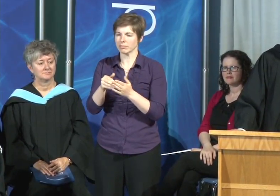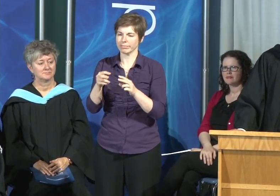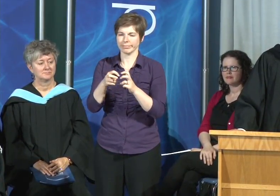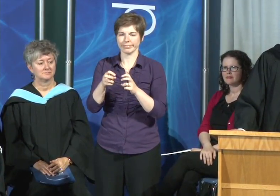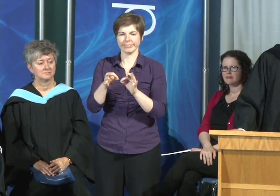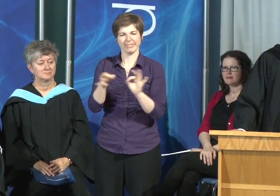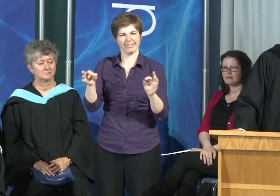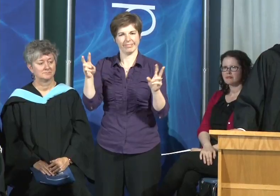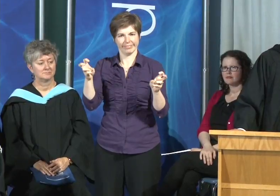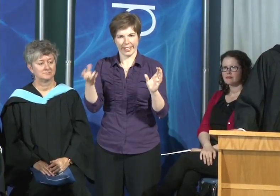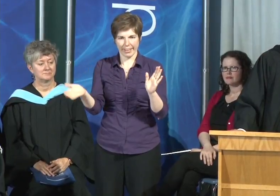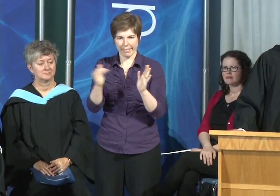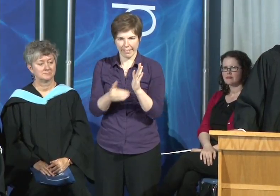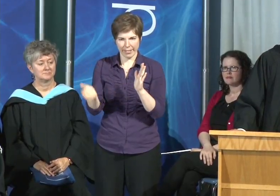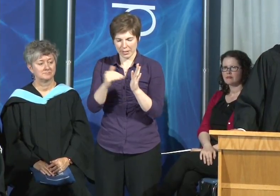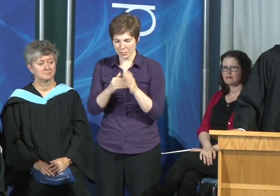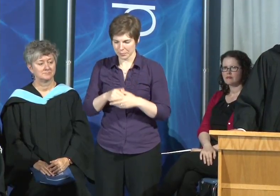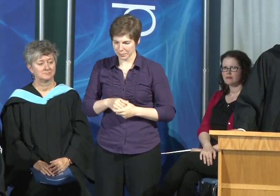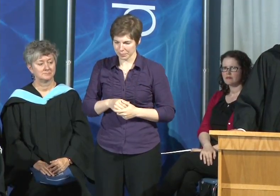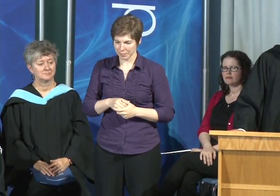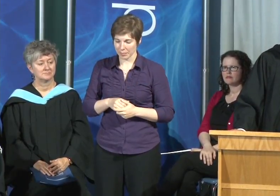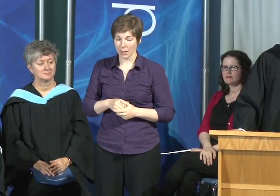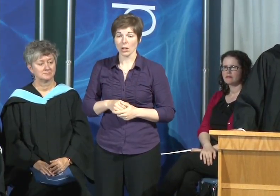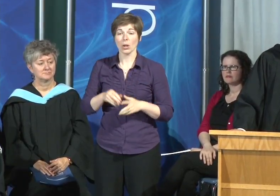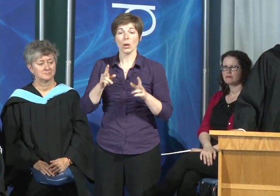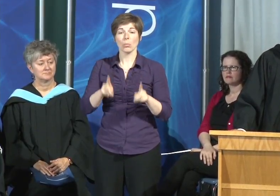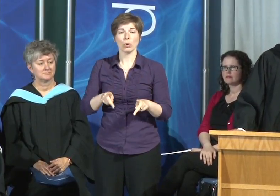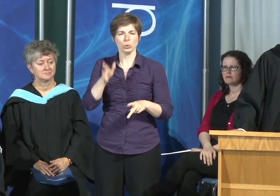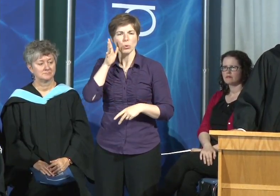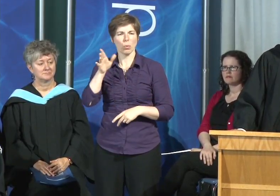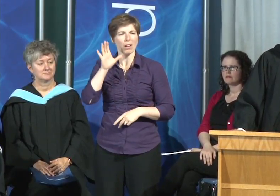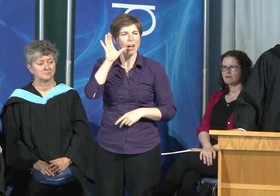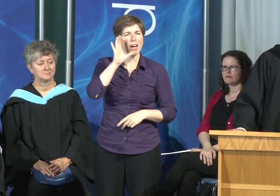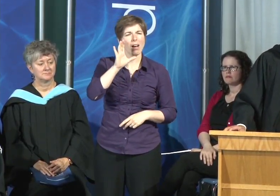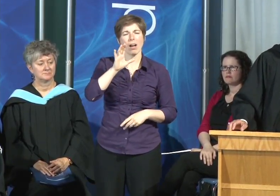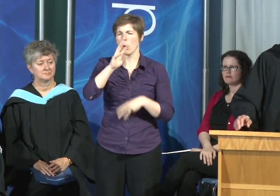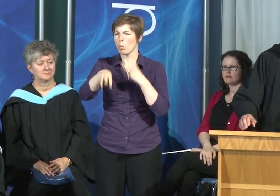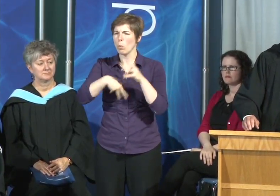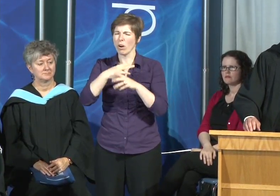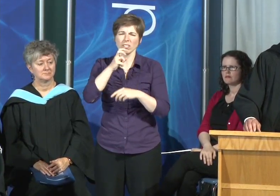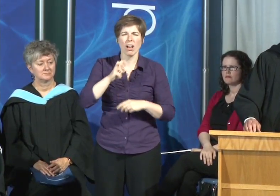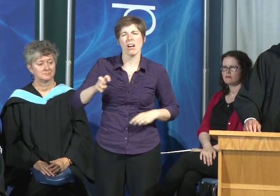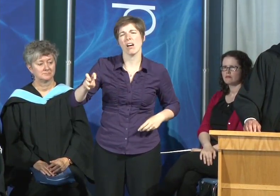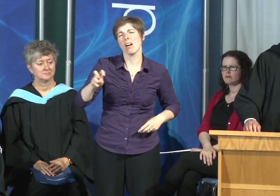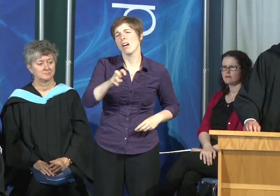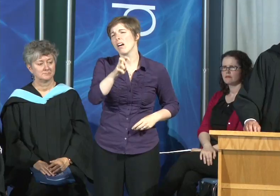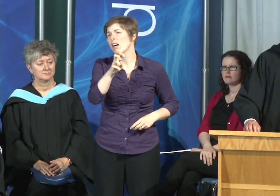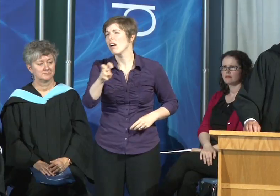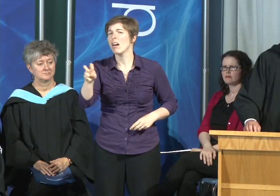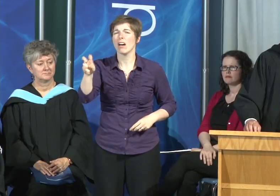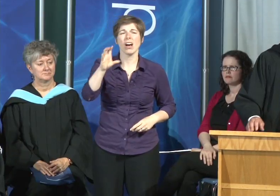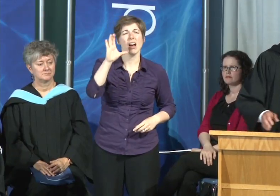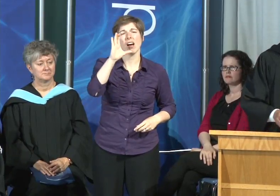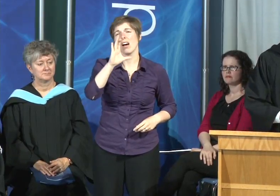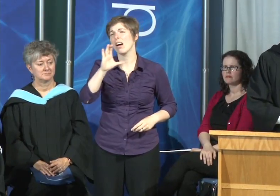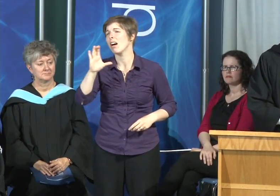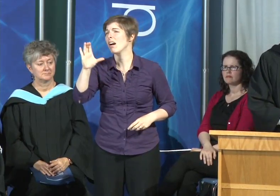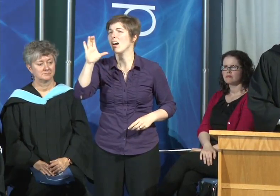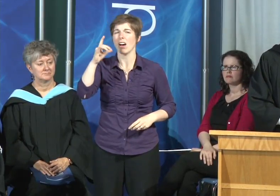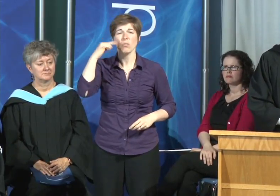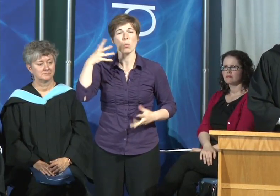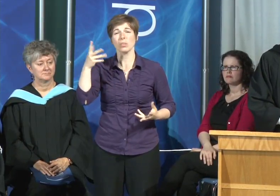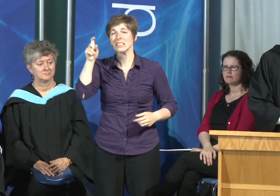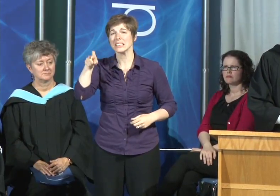travels the world over in search of what they need and then returns home to find it." A number of